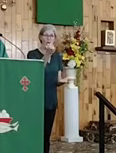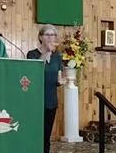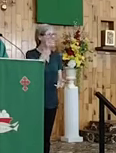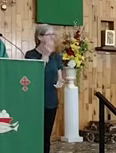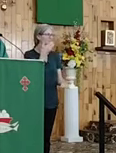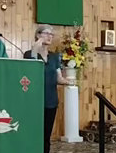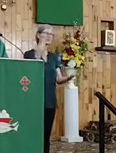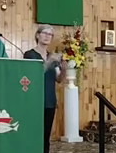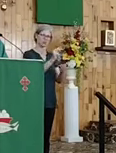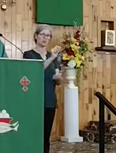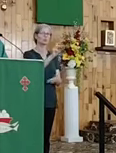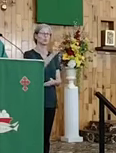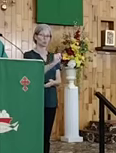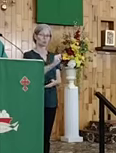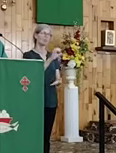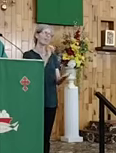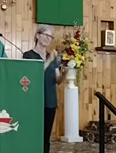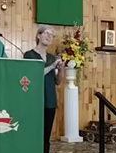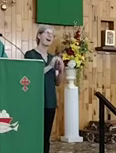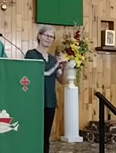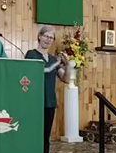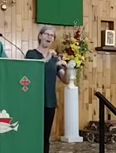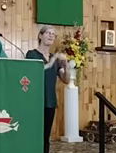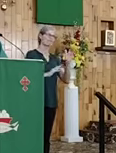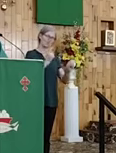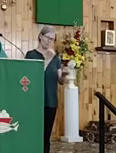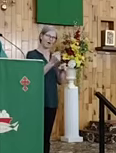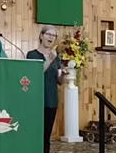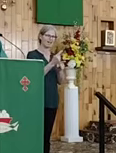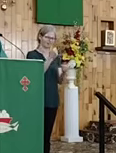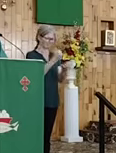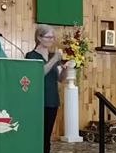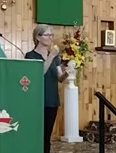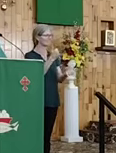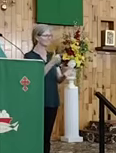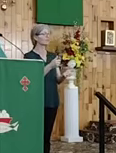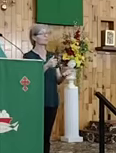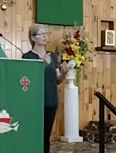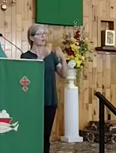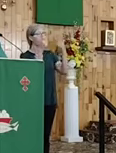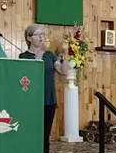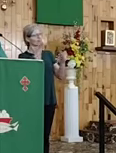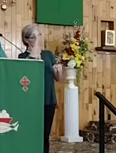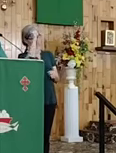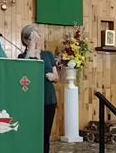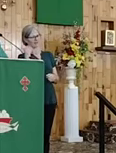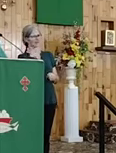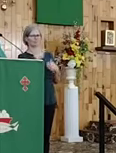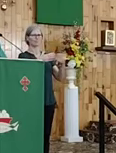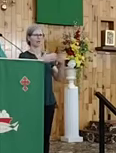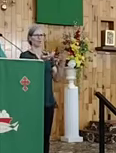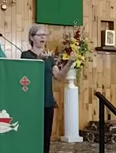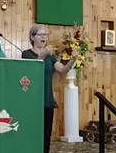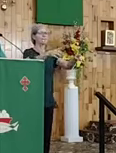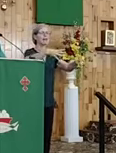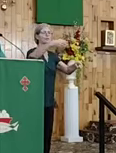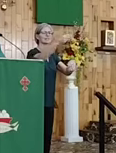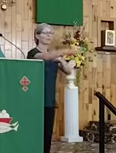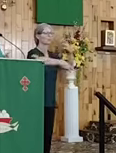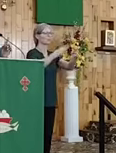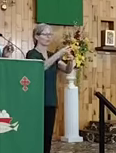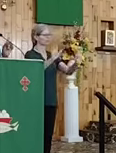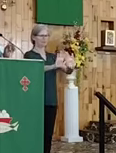news. And that's our consolation. Amen? Amen. And that is what the Alleluia reminds us. Don't worry what's happening outside the world. In here, there's always